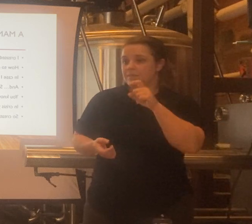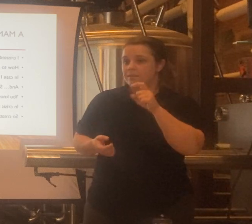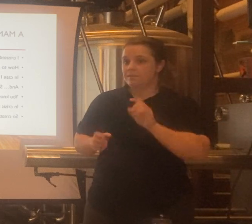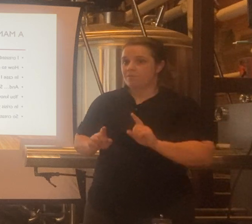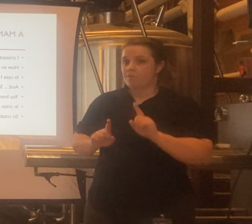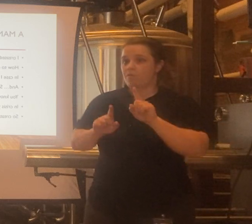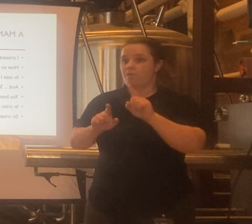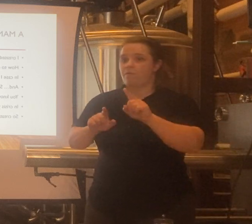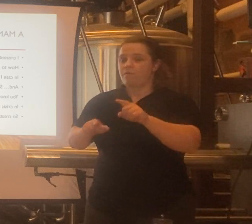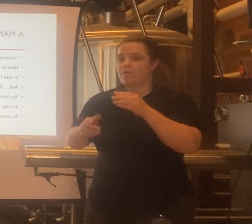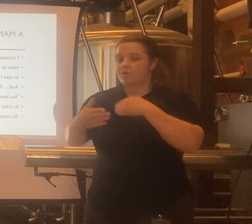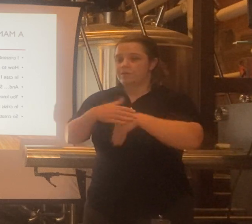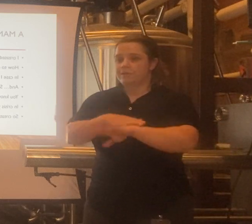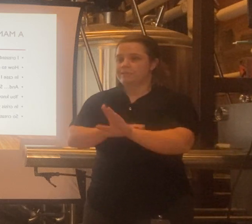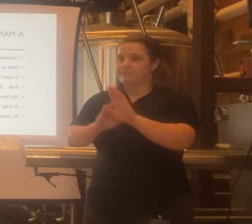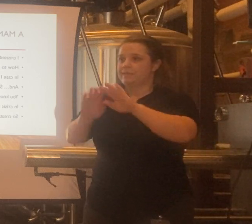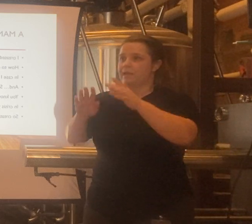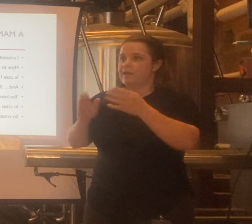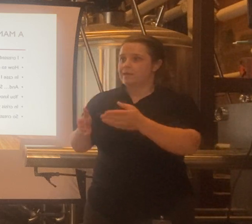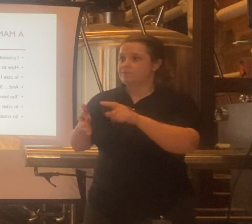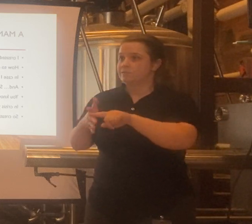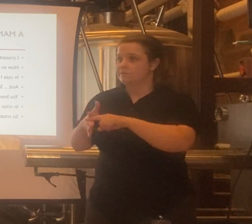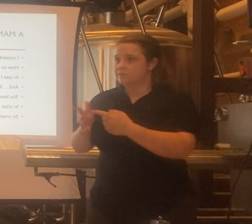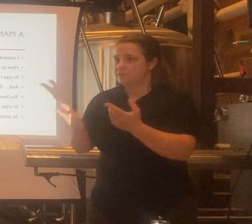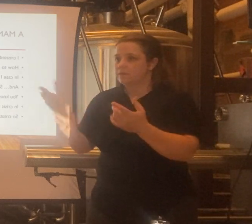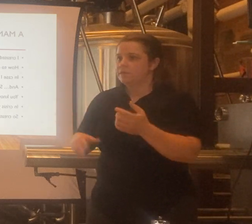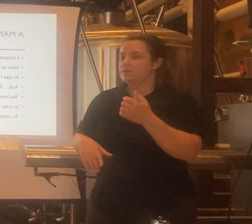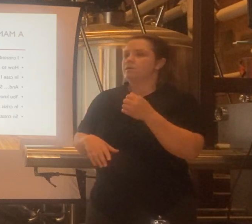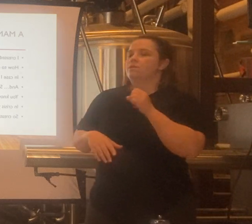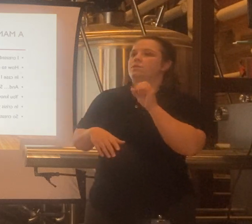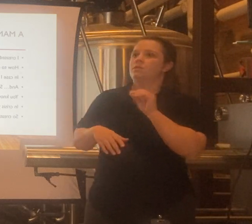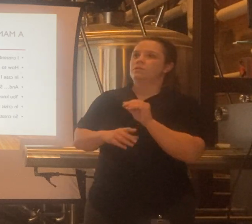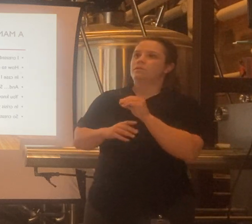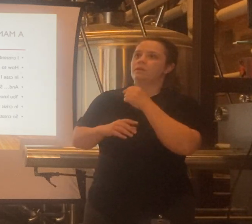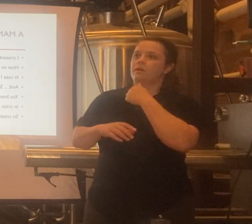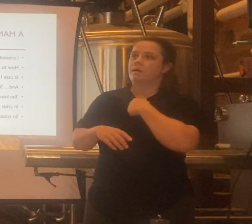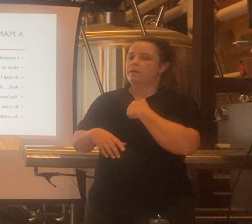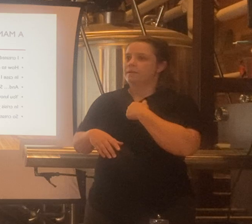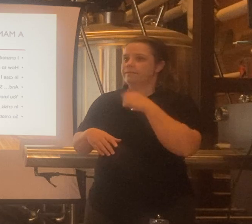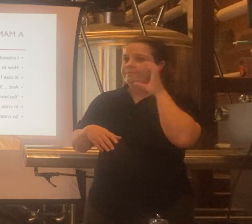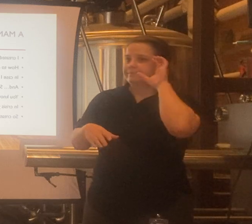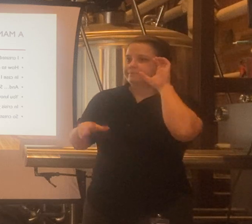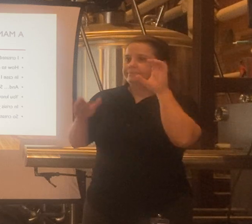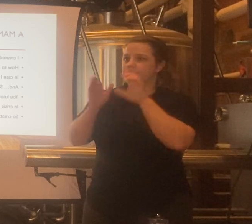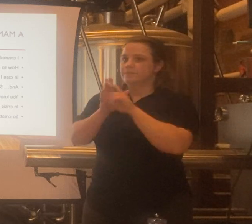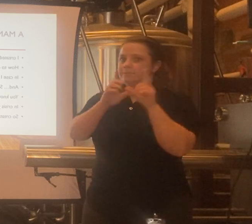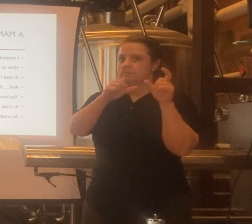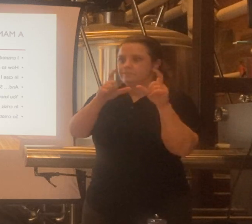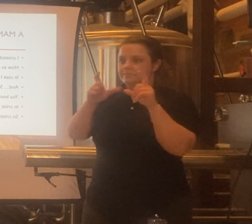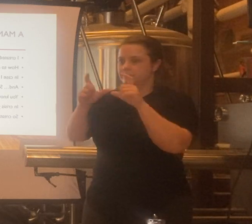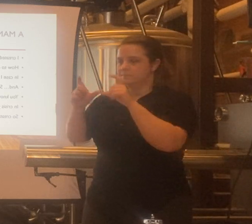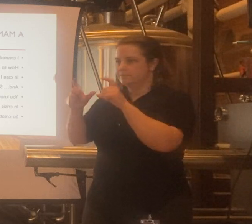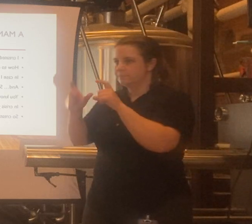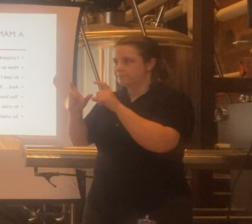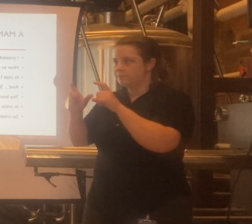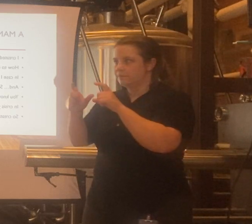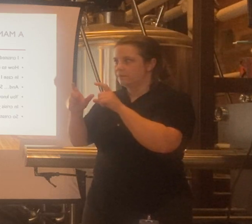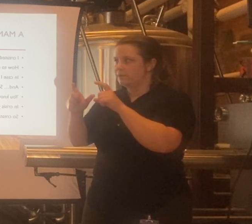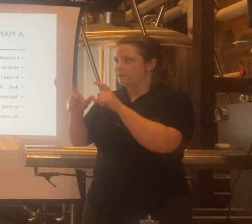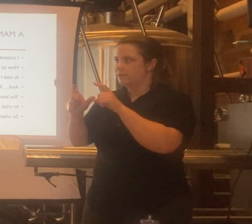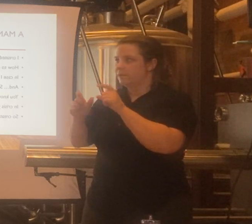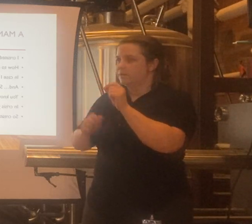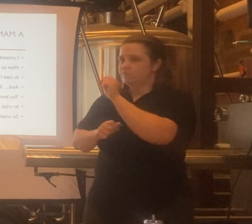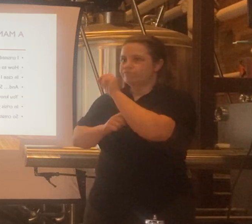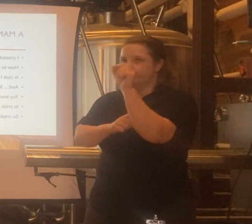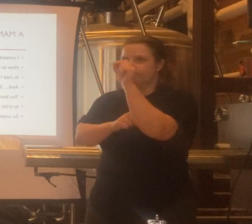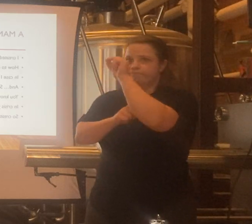heaters got recalled and I had to destroy them. And I took pictures and I drew arrows and I basically made a manual because I can tell you the